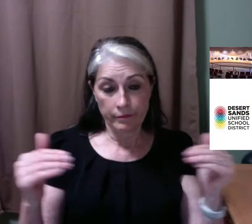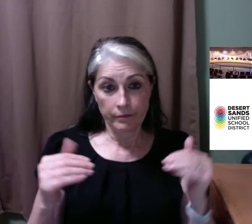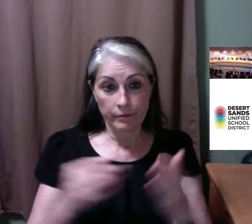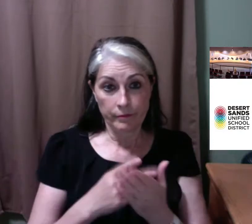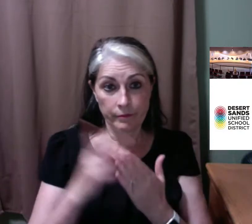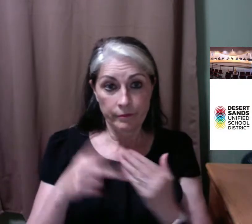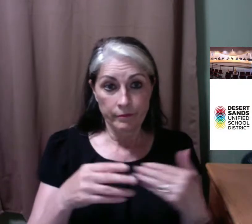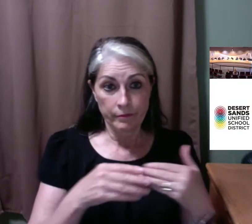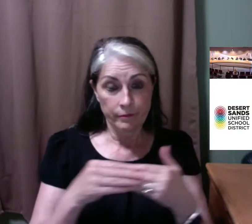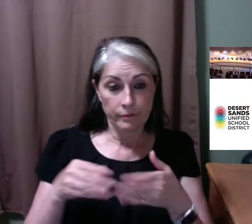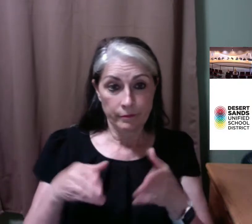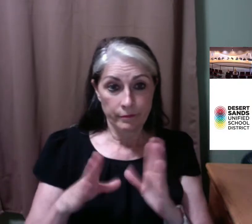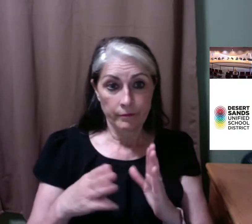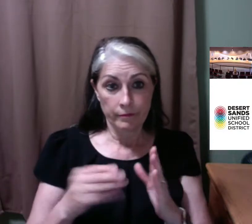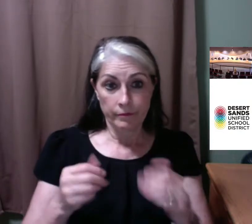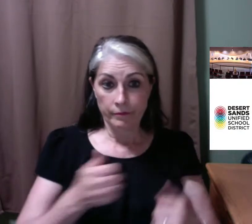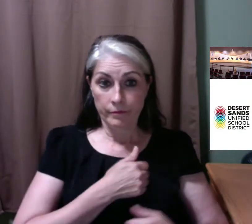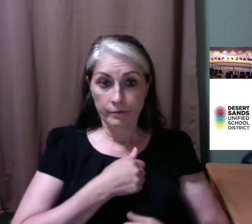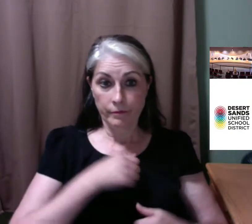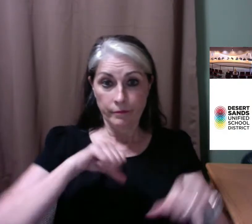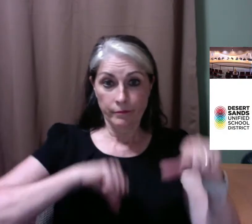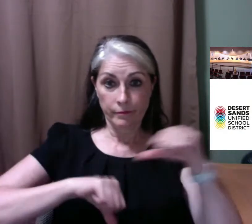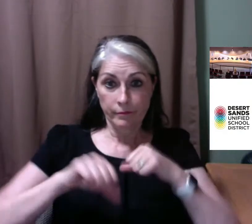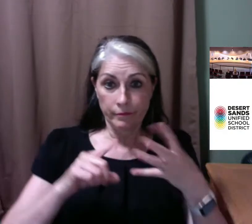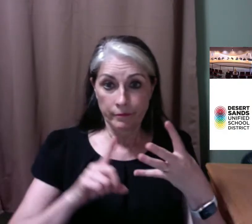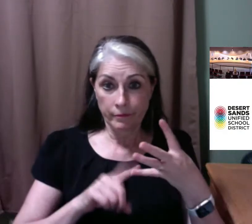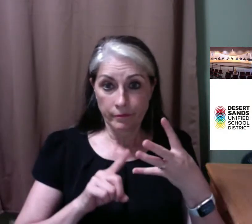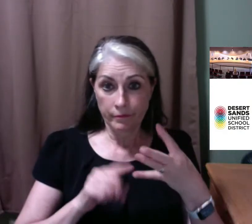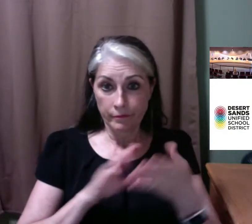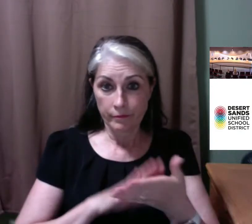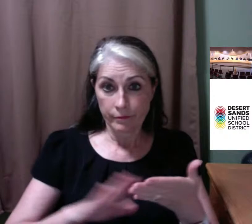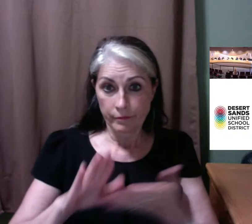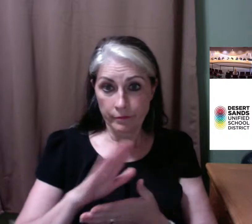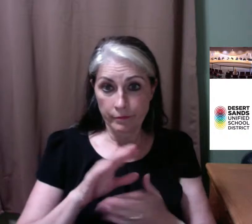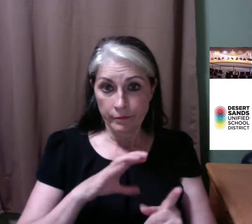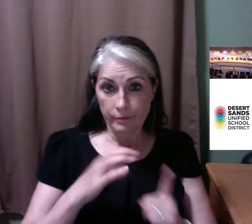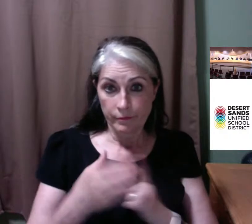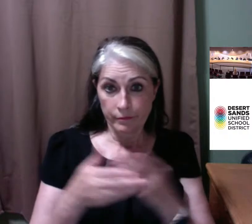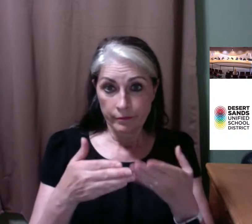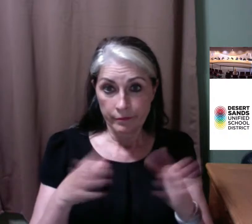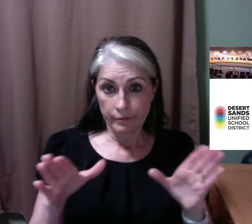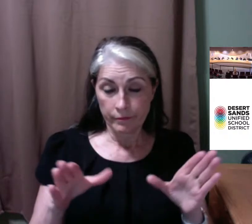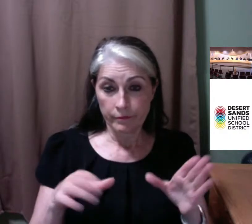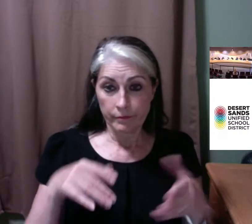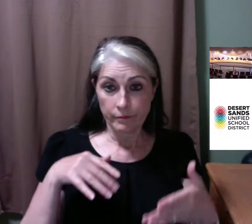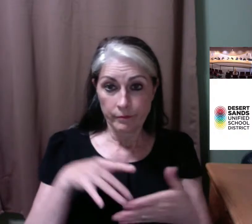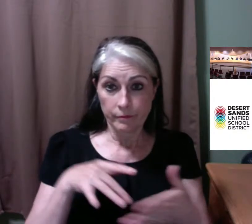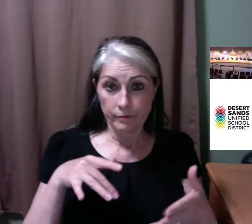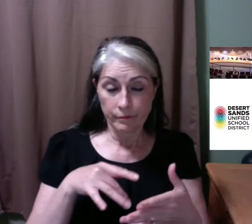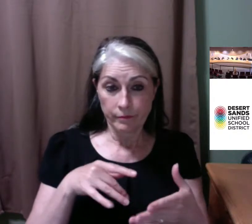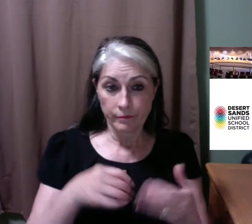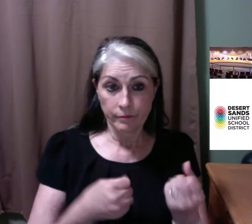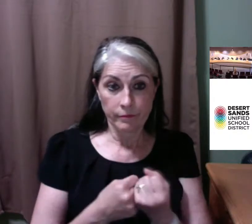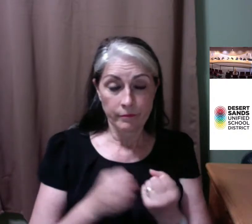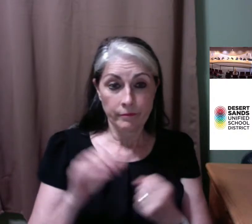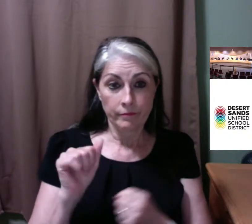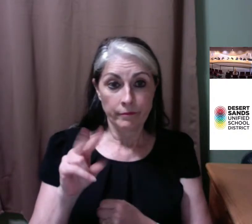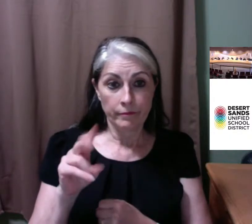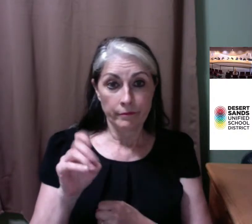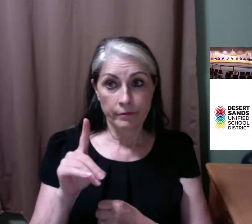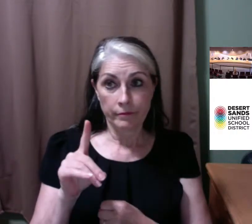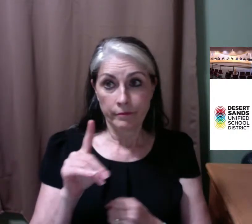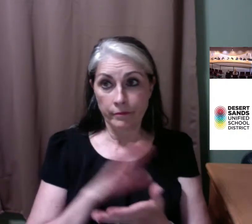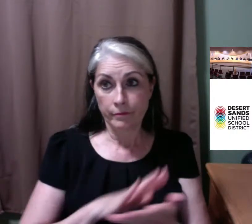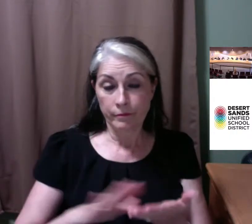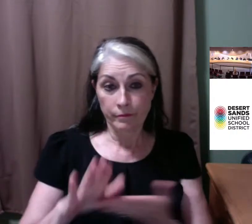and military science. Number four, college-going culture and broad course of study includes supports for AVID, college and